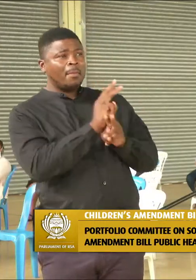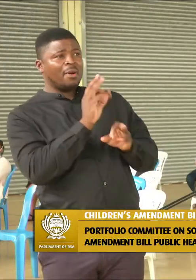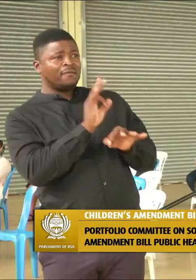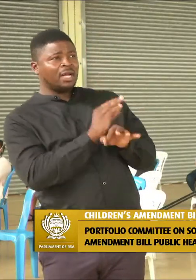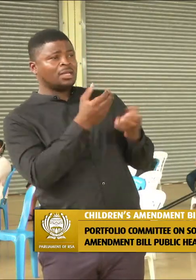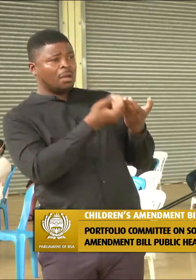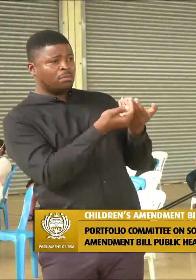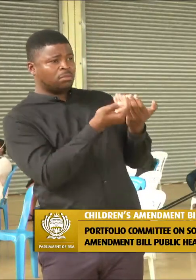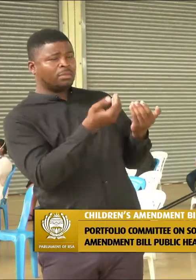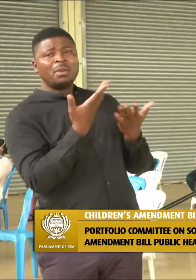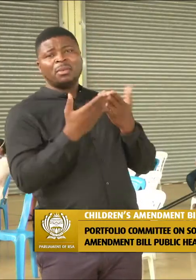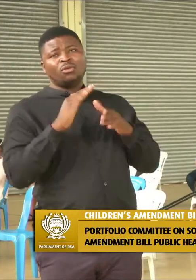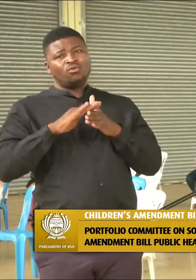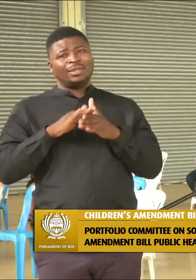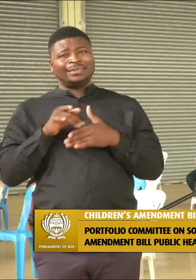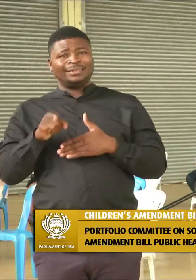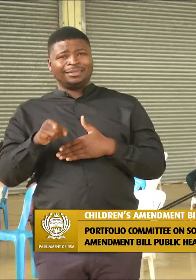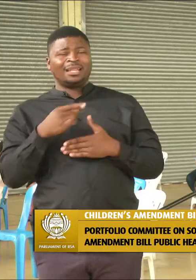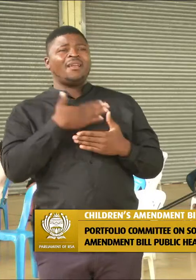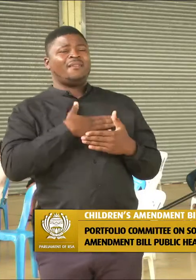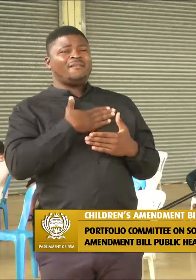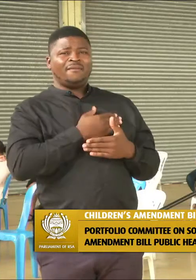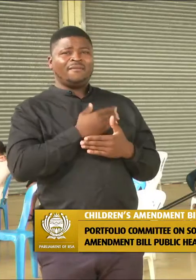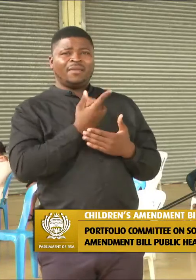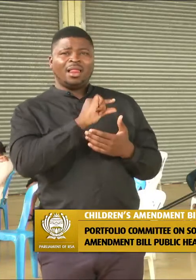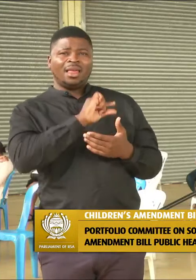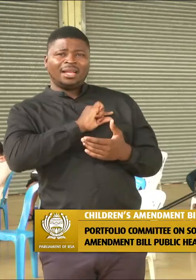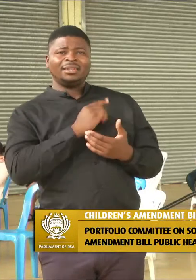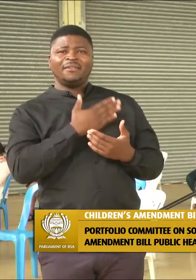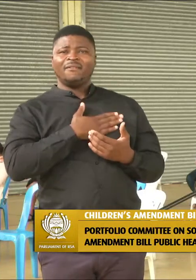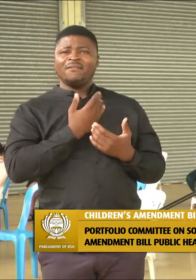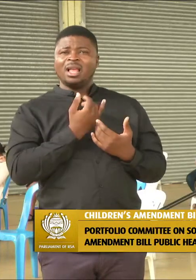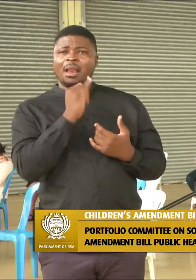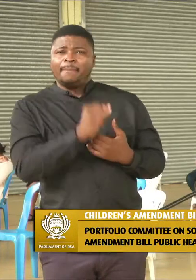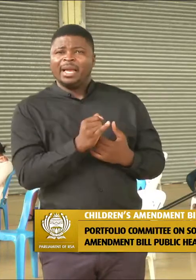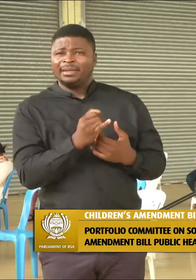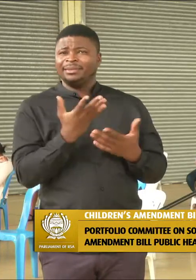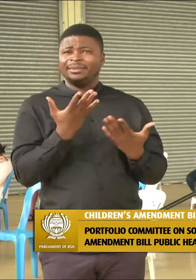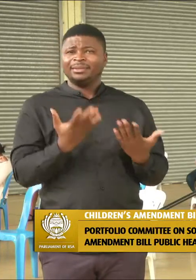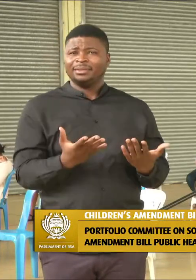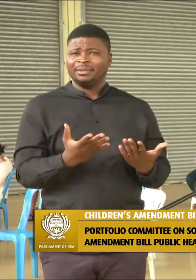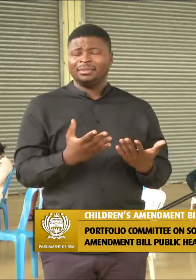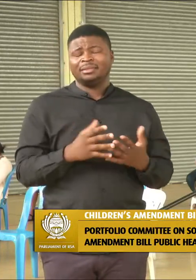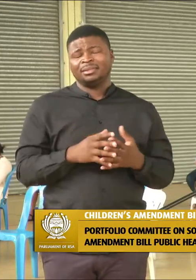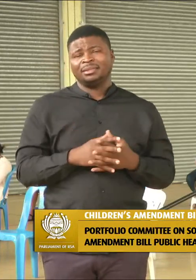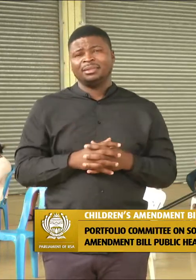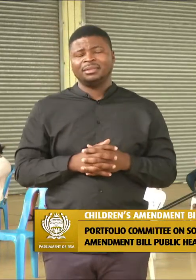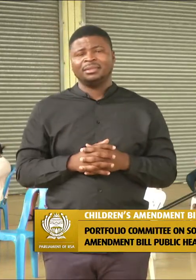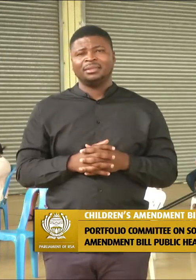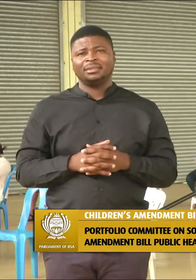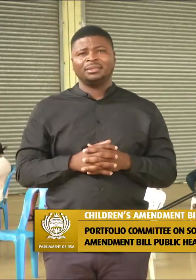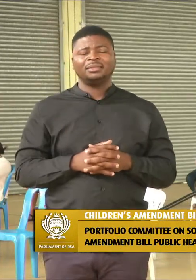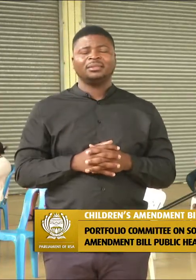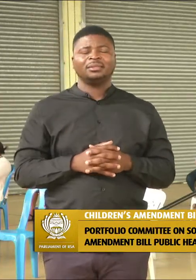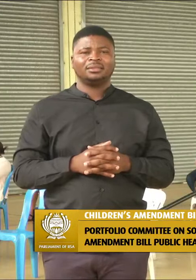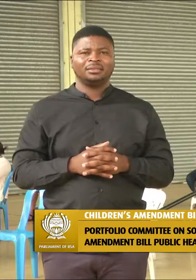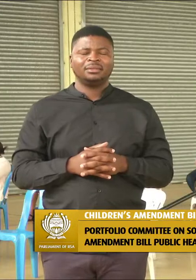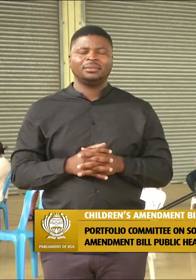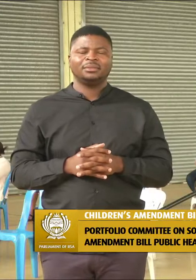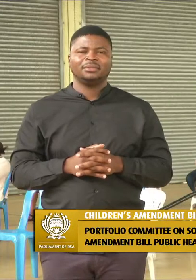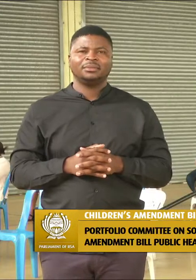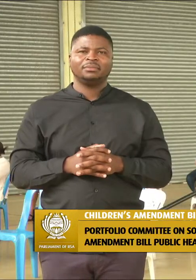Phakathi naleso sikhathi abazali belwa mhlawumbe bangalwa iminyaka engaba u18 ukuya